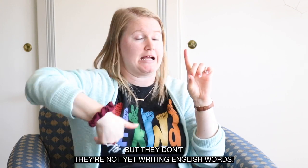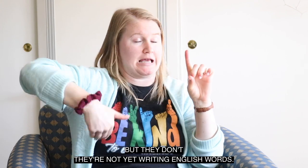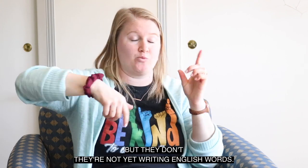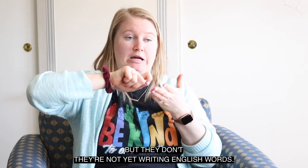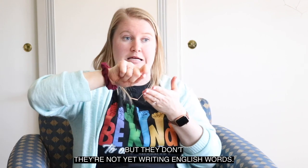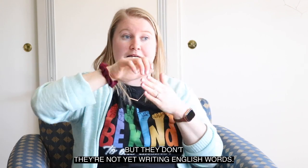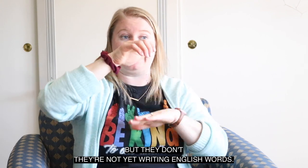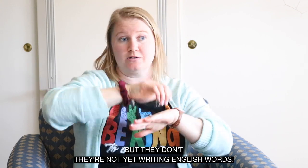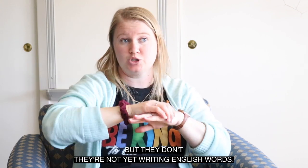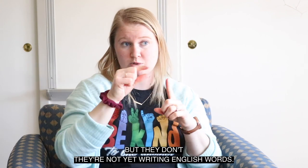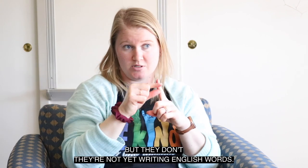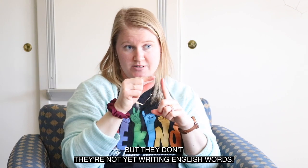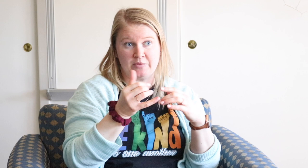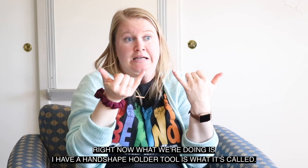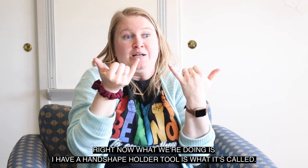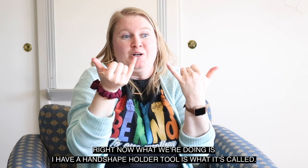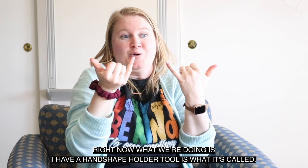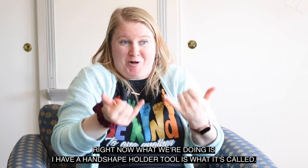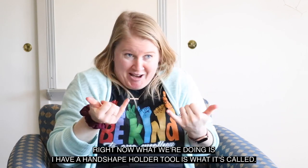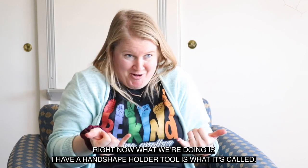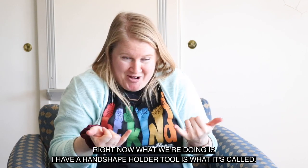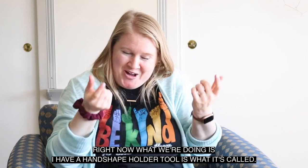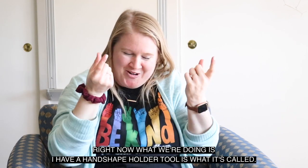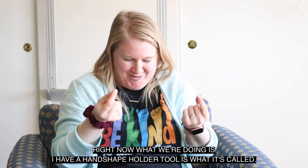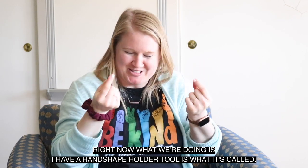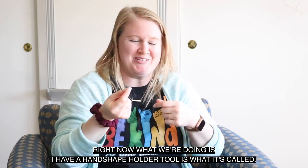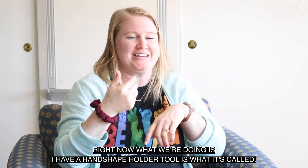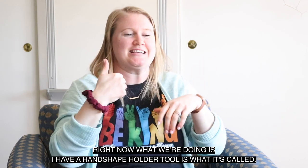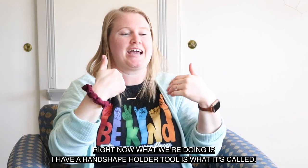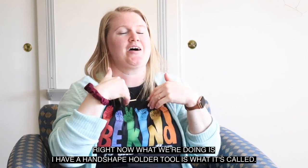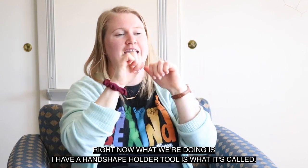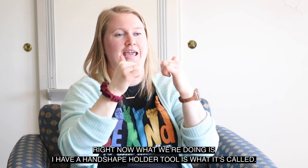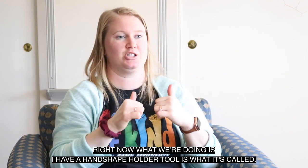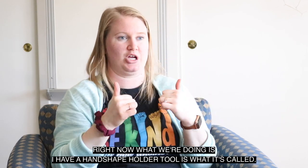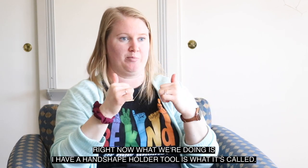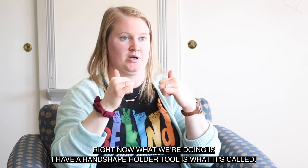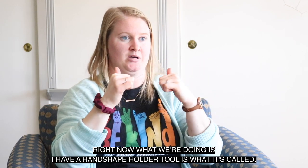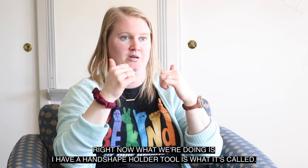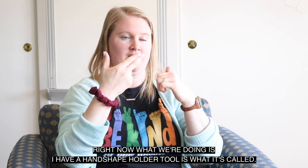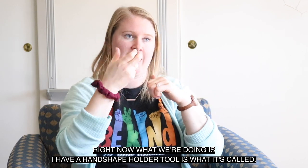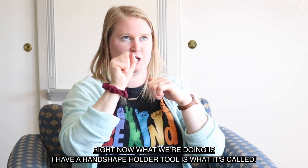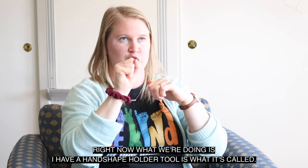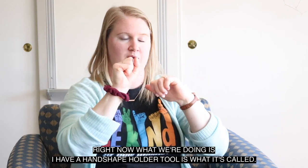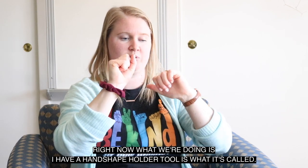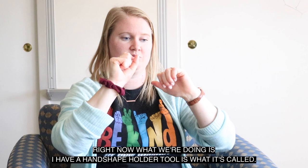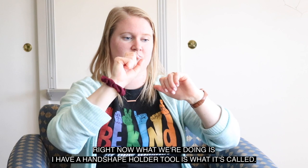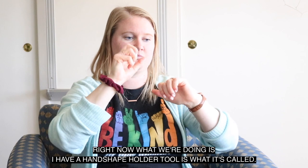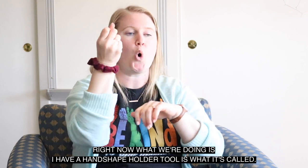yet writing English words. Right now, what we're doing is I have a handshake